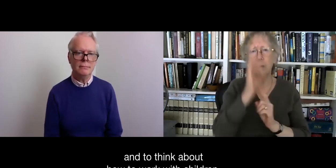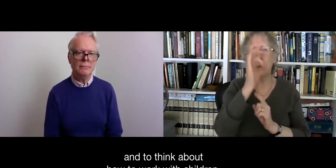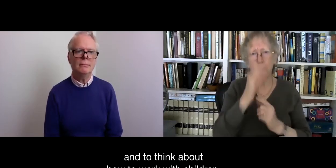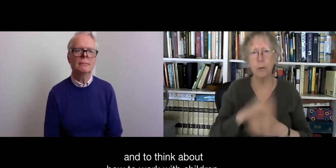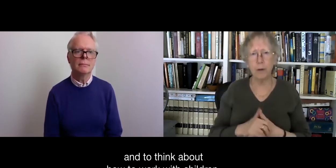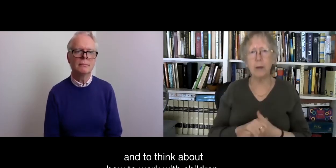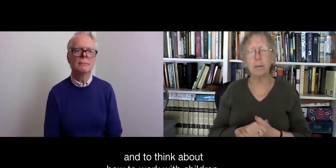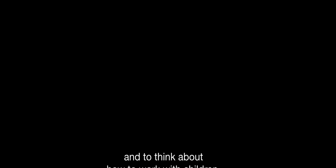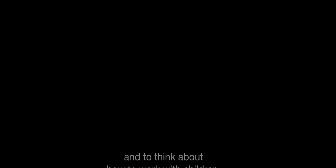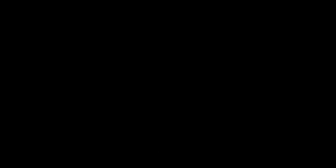how to work with children.